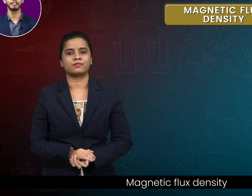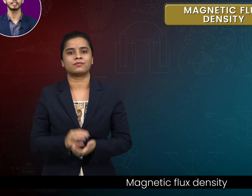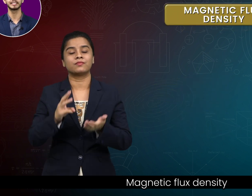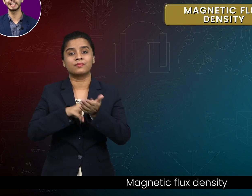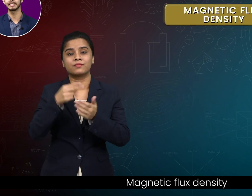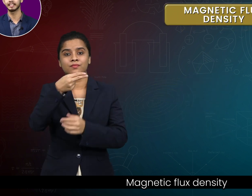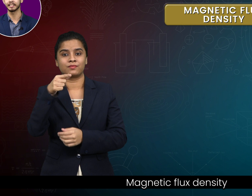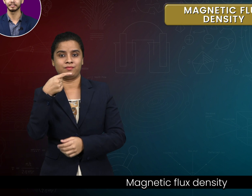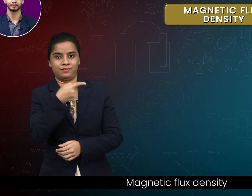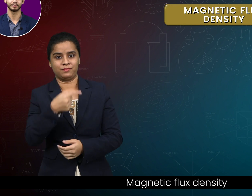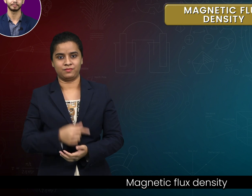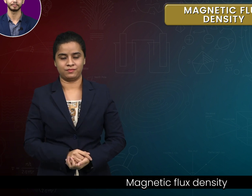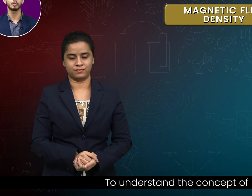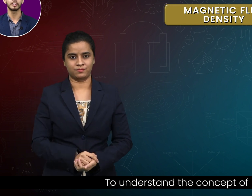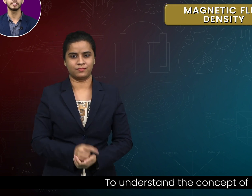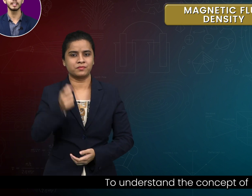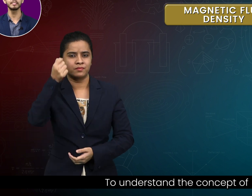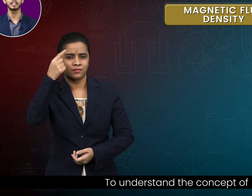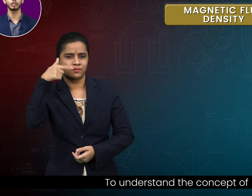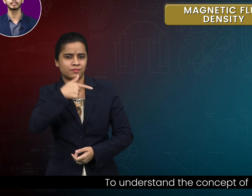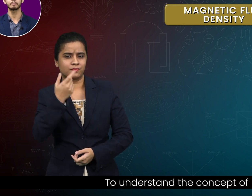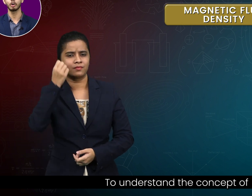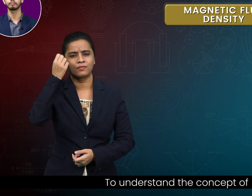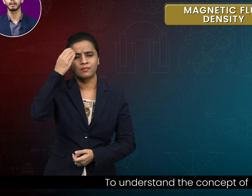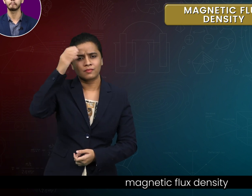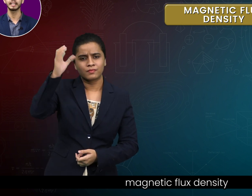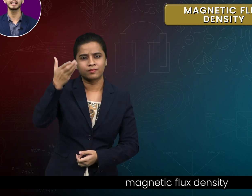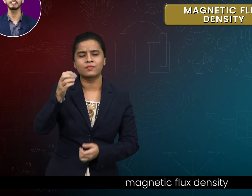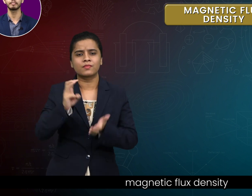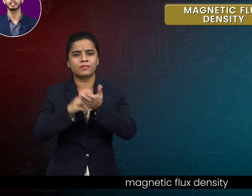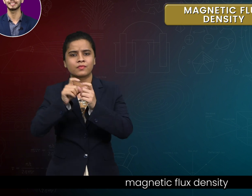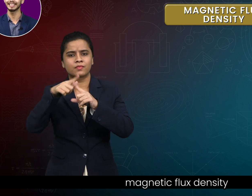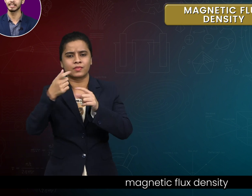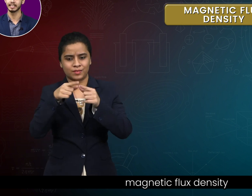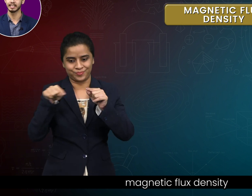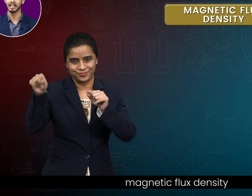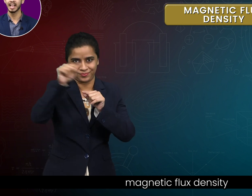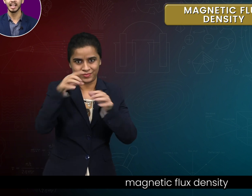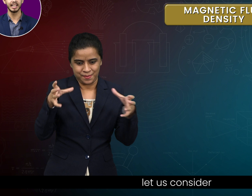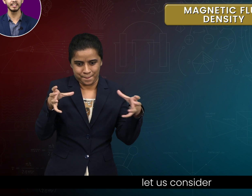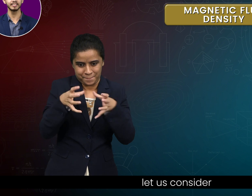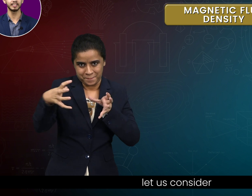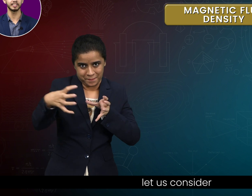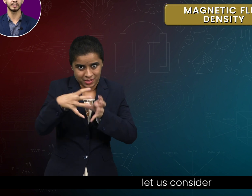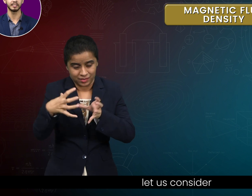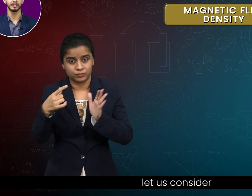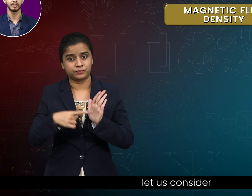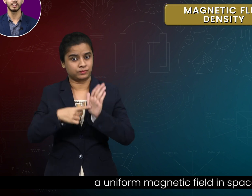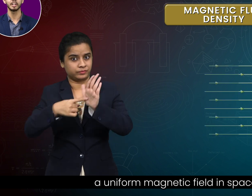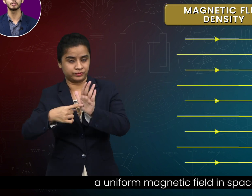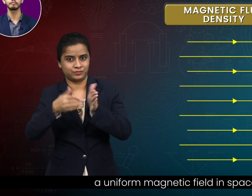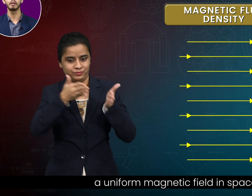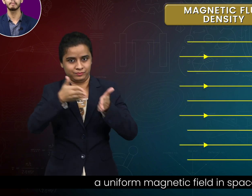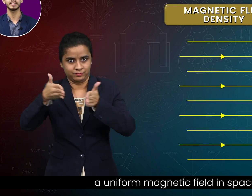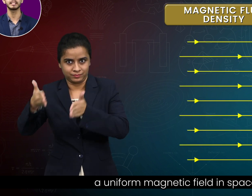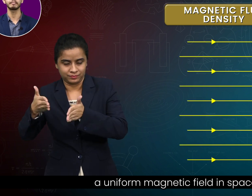Magnetic flux density. To understand the concept of magnetic flux density, let us consider